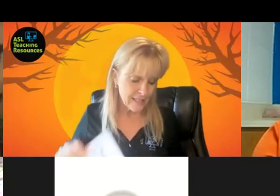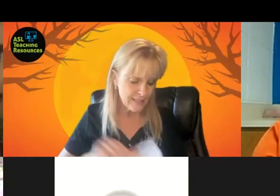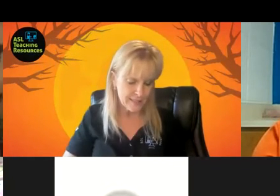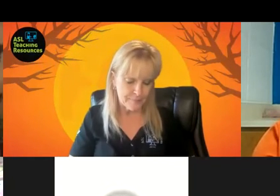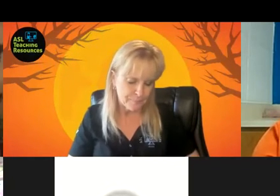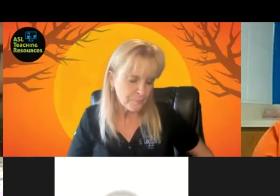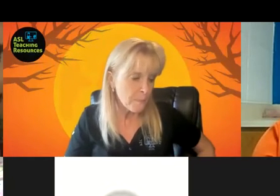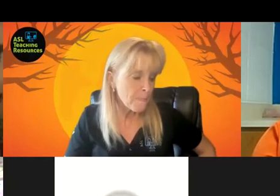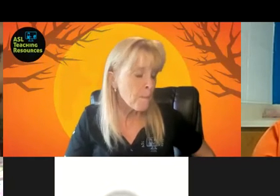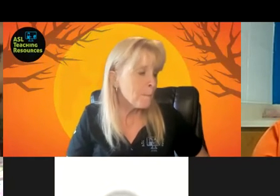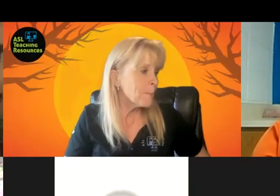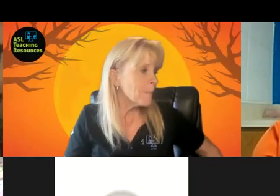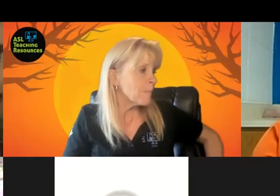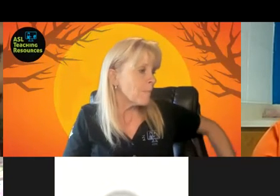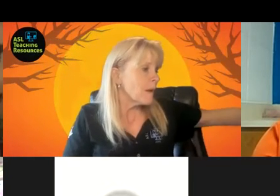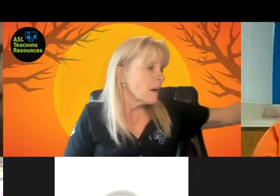to this.